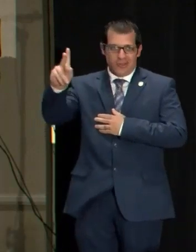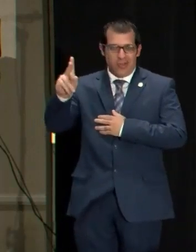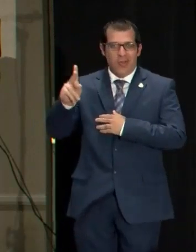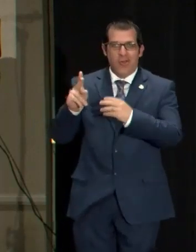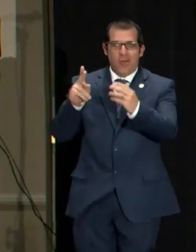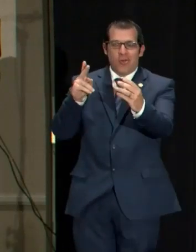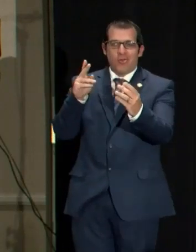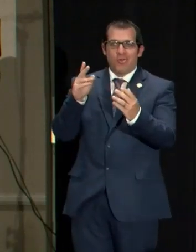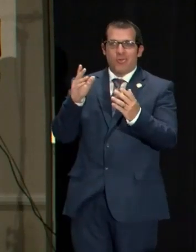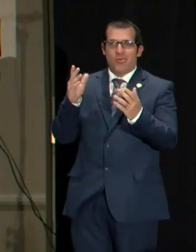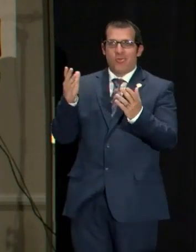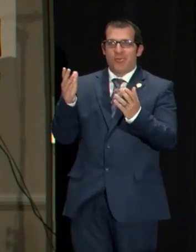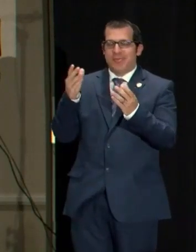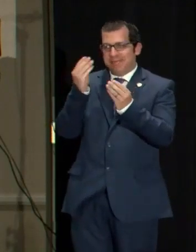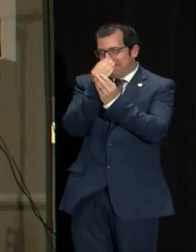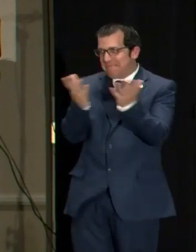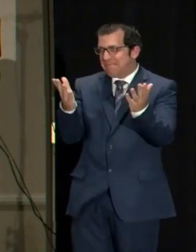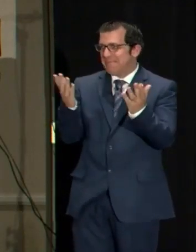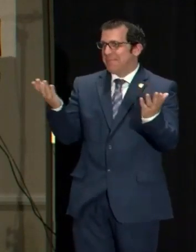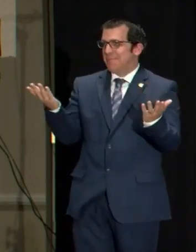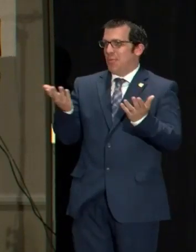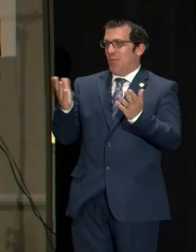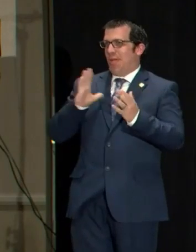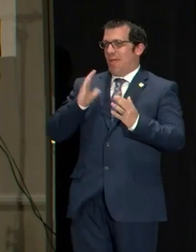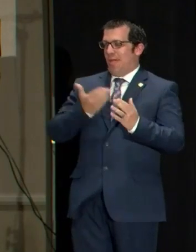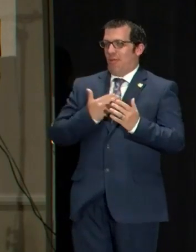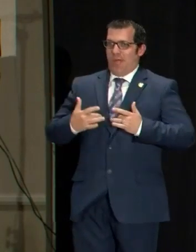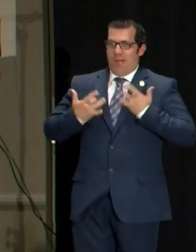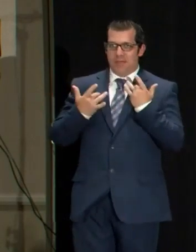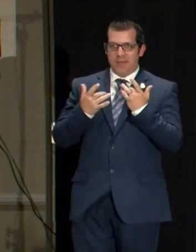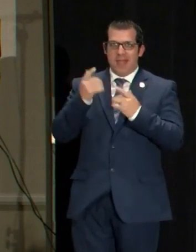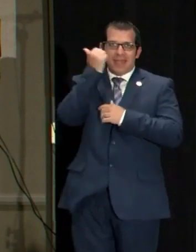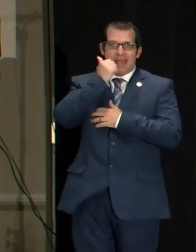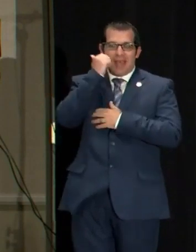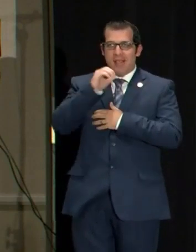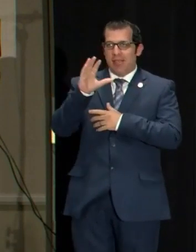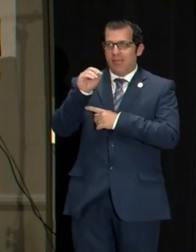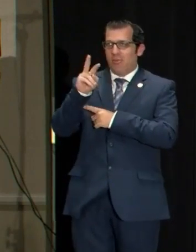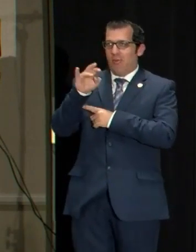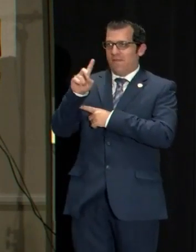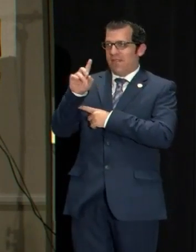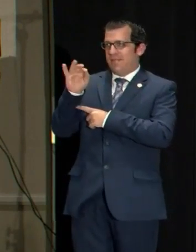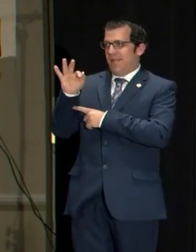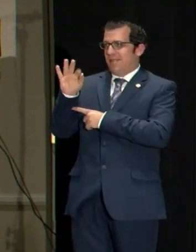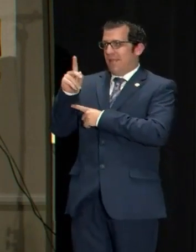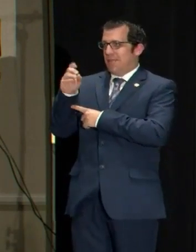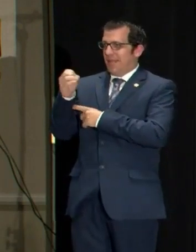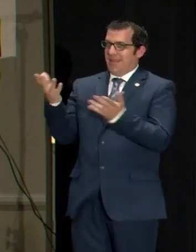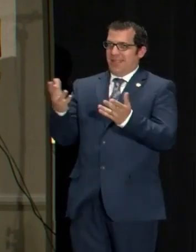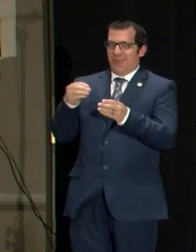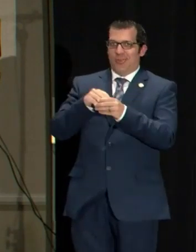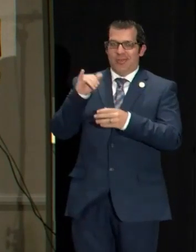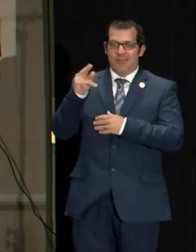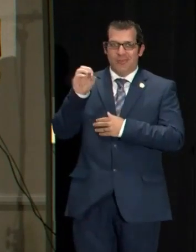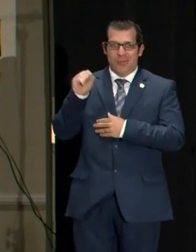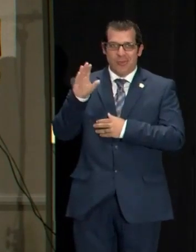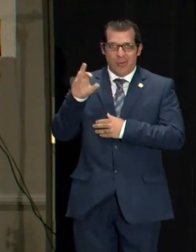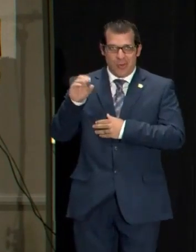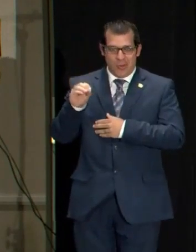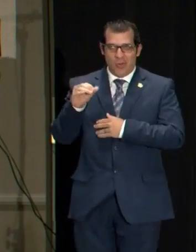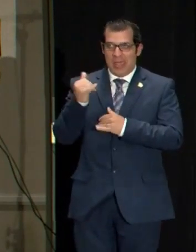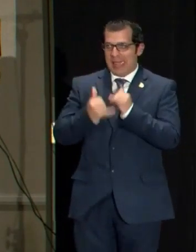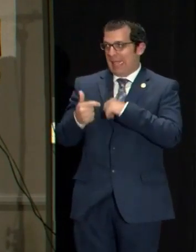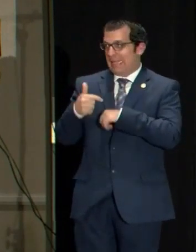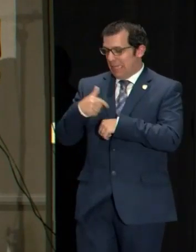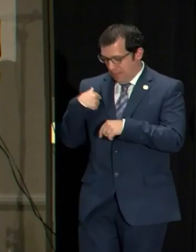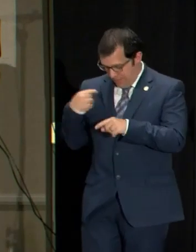the Northeast Arkansas version of the daily COVID-19 update. And the last time